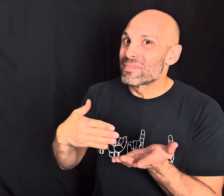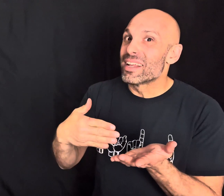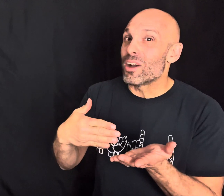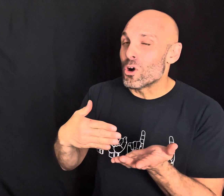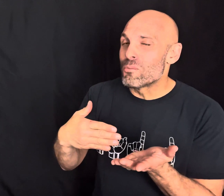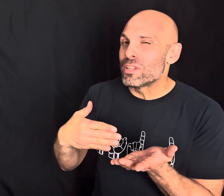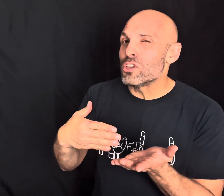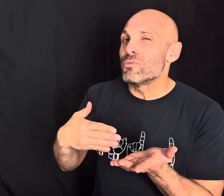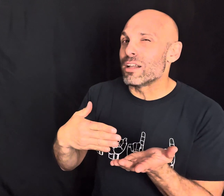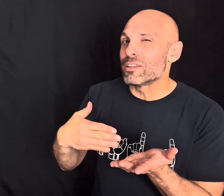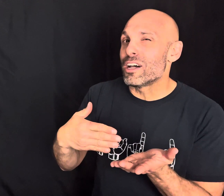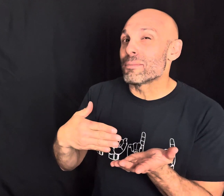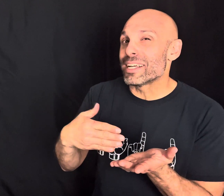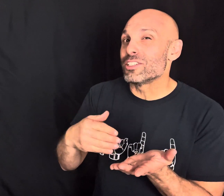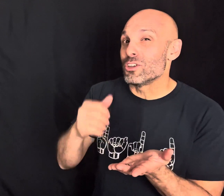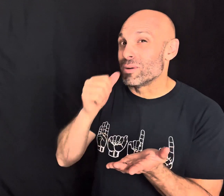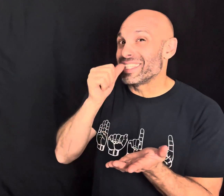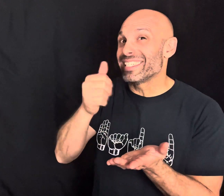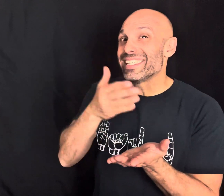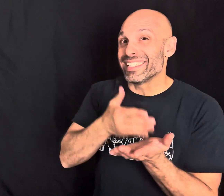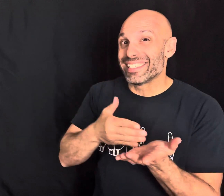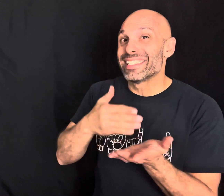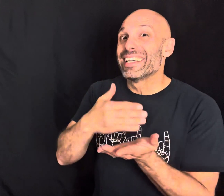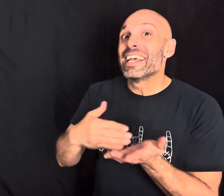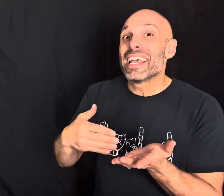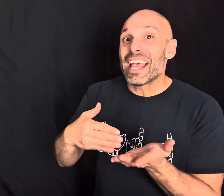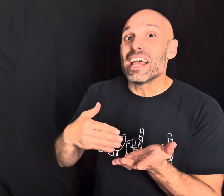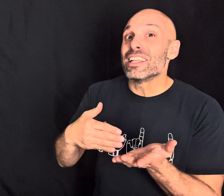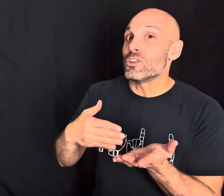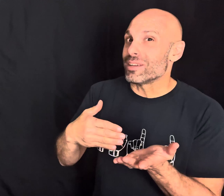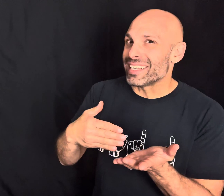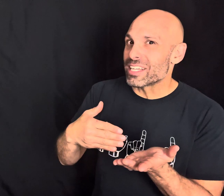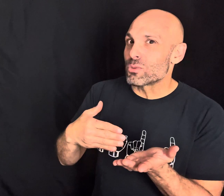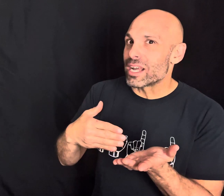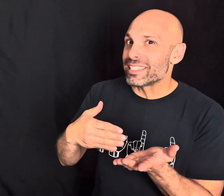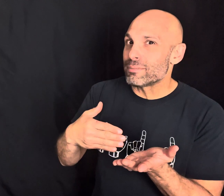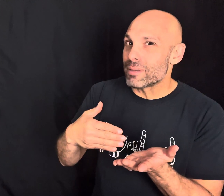now hopefully you followed along because you know what this is and you can guess what I spelled.